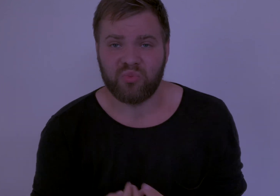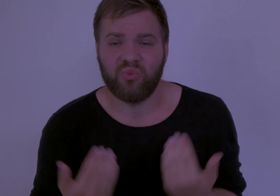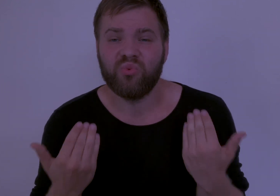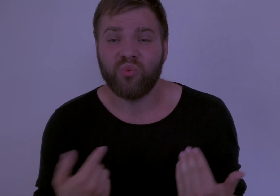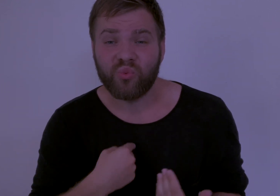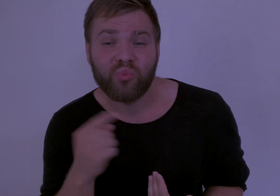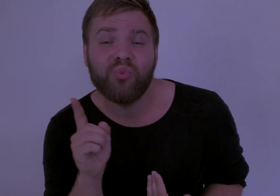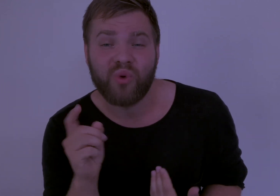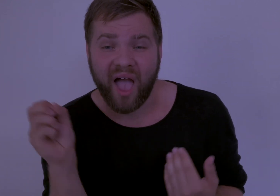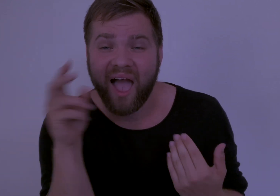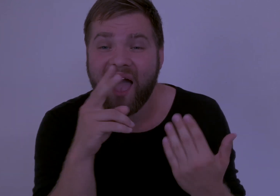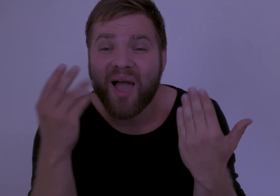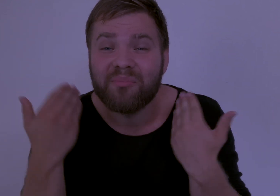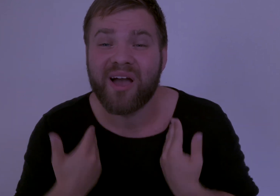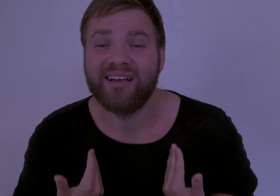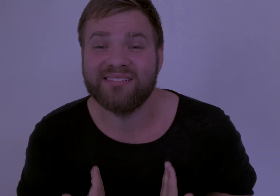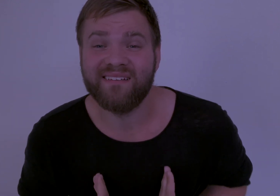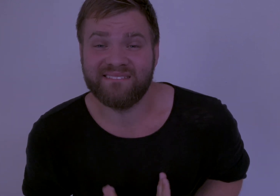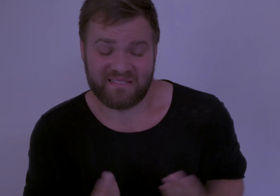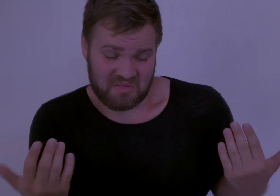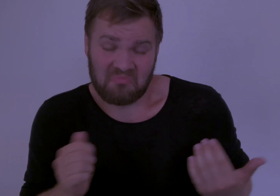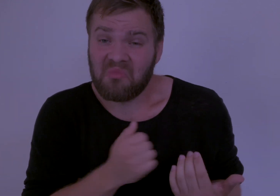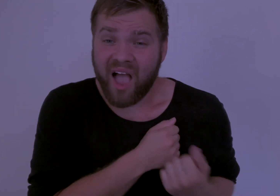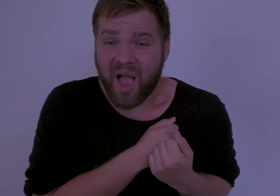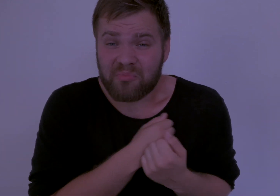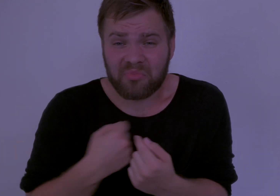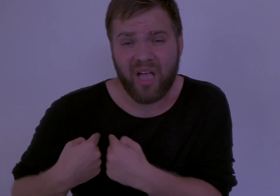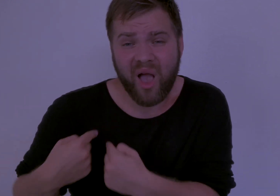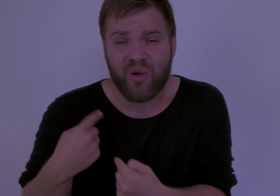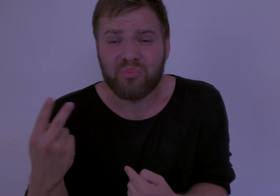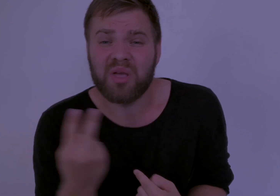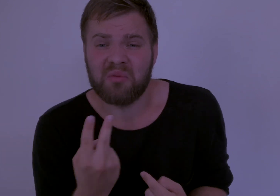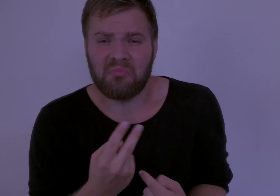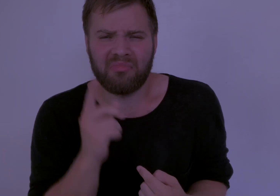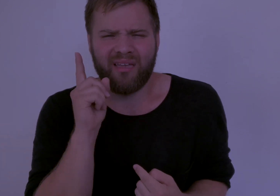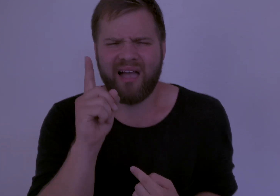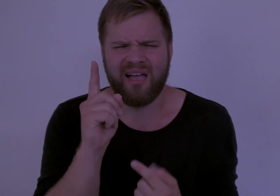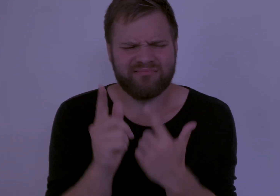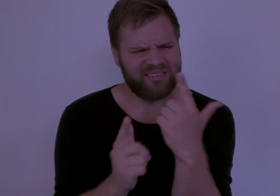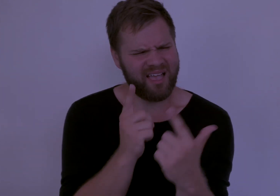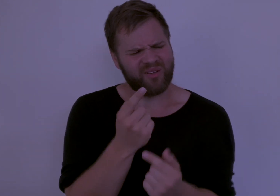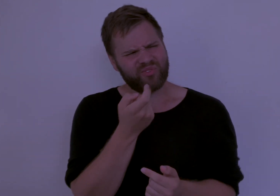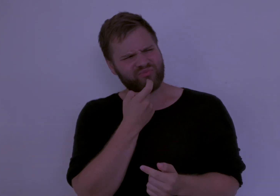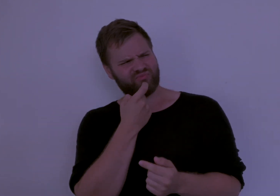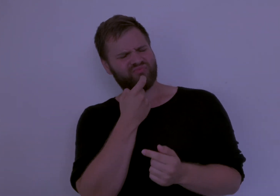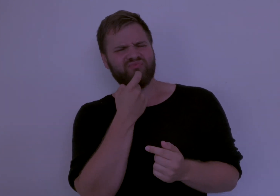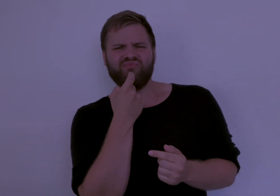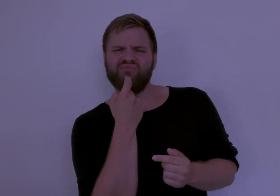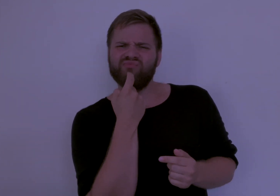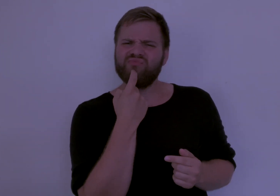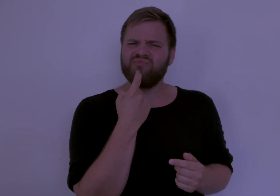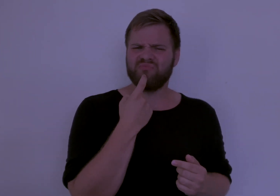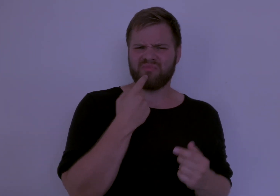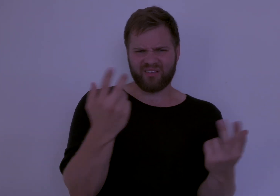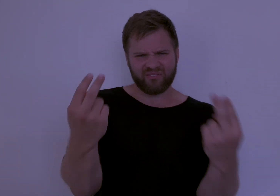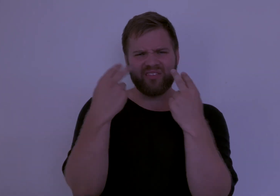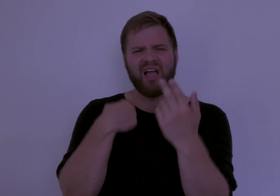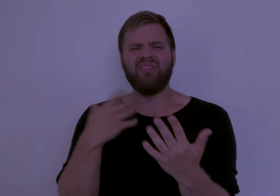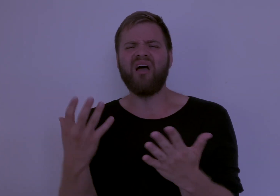Now I'm so amazing to have loved and I've lost, but that's not what I see. So look what